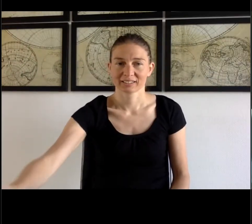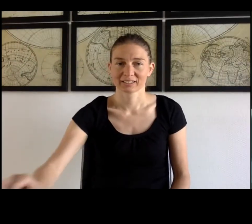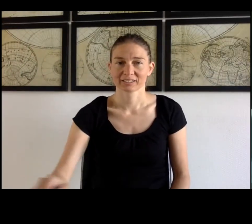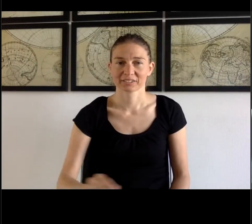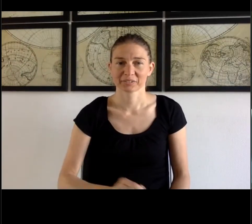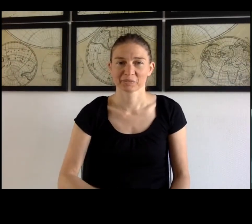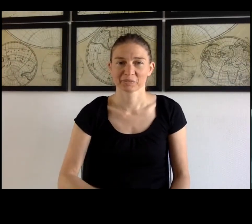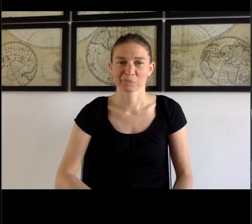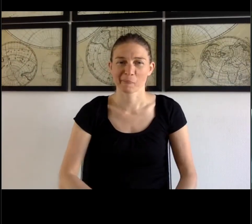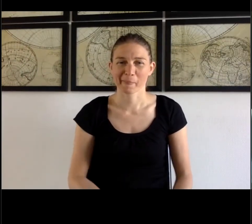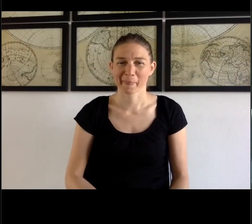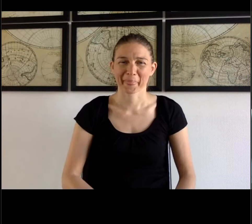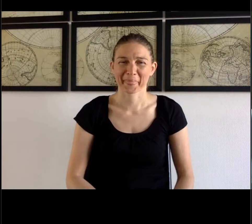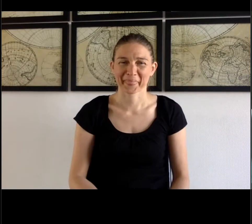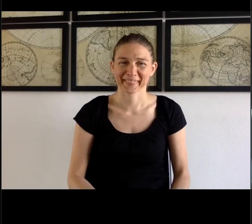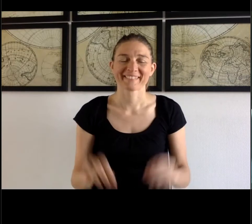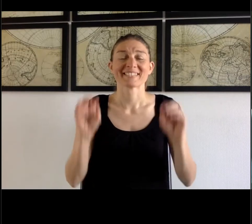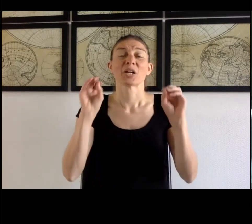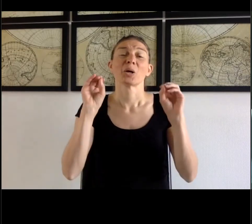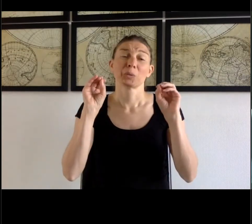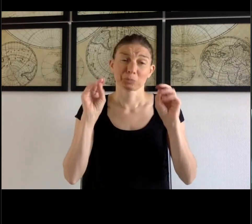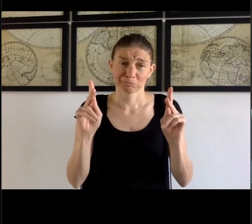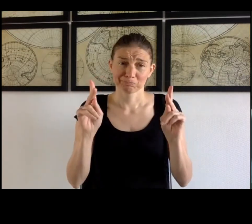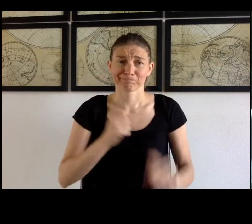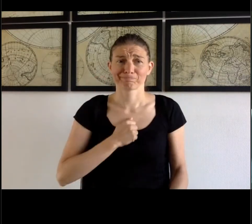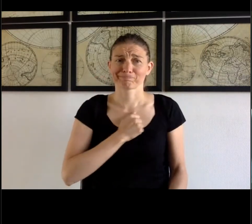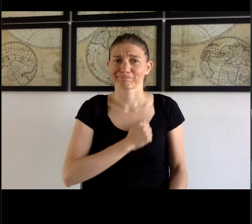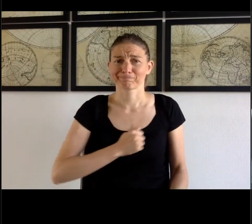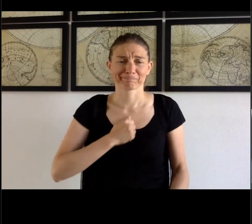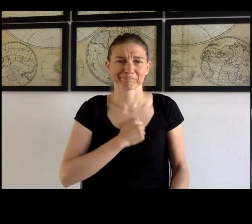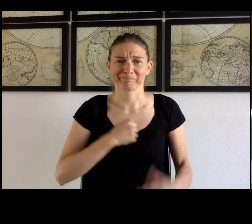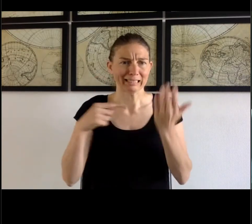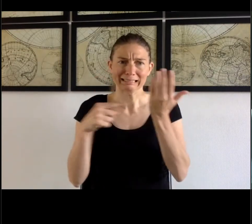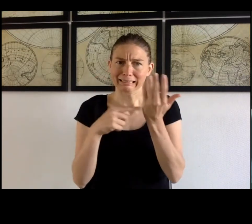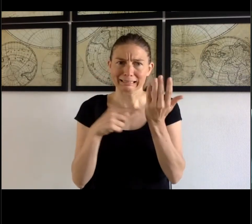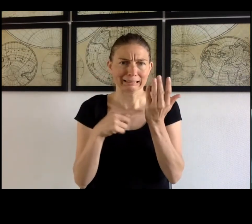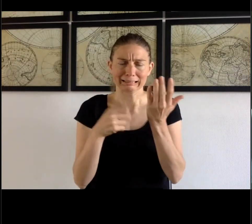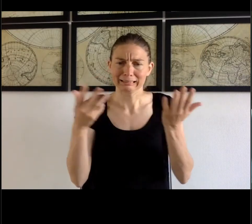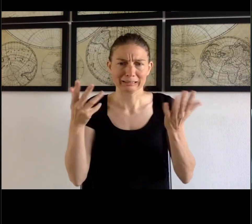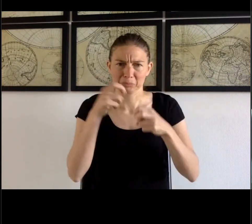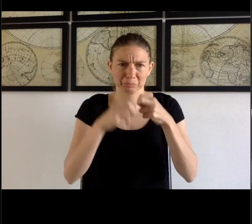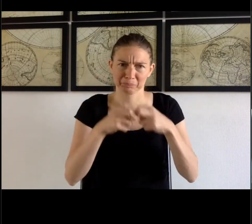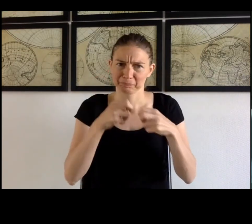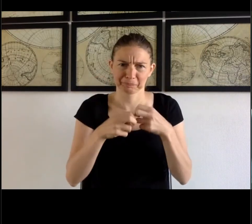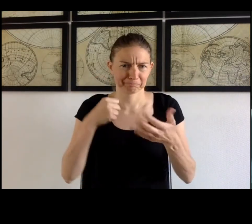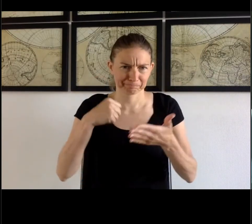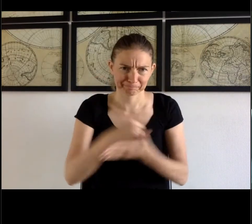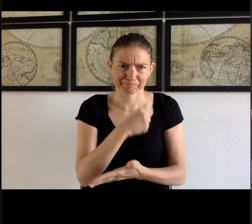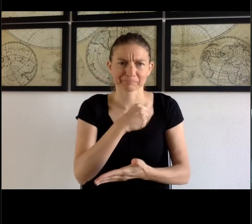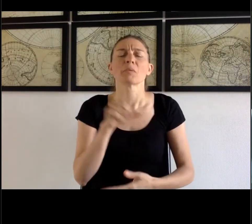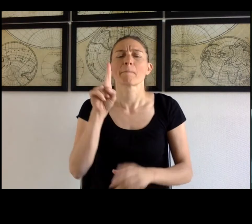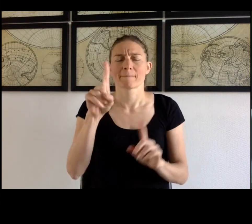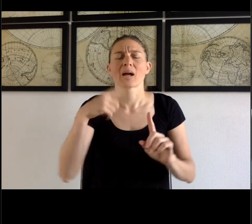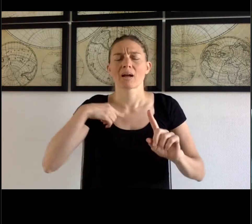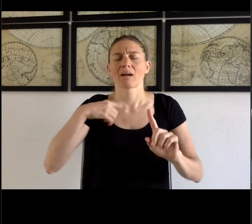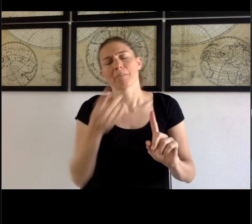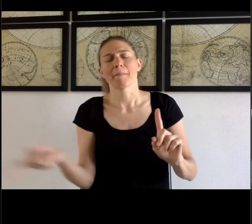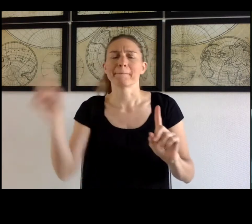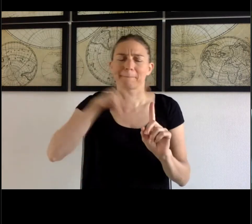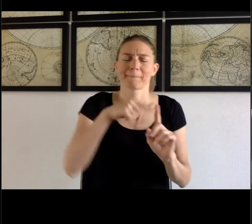Okay, apologies. We had some slight technical issues. We will come back to Gunther later